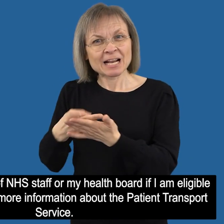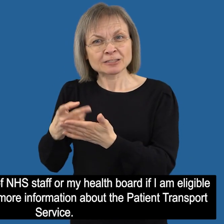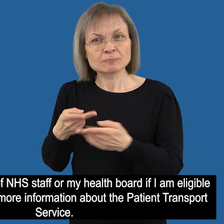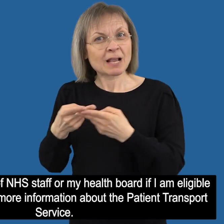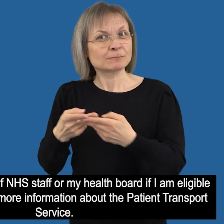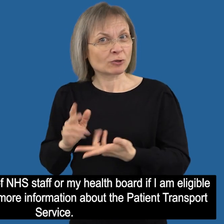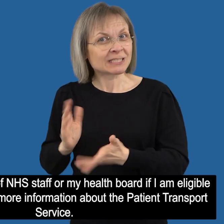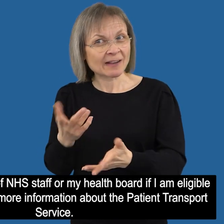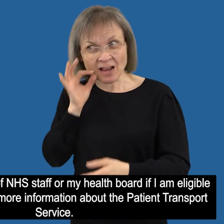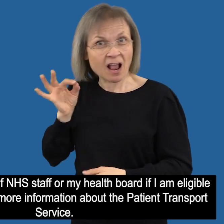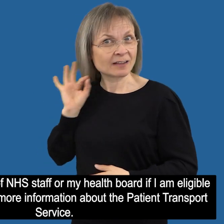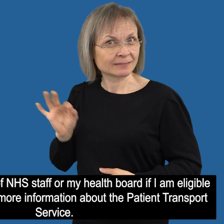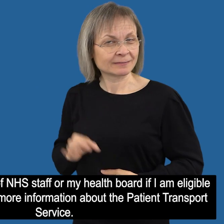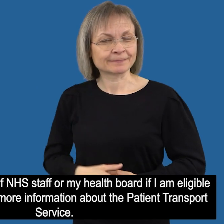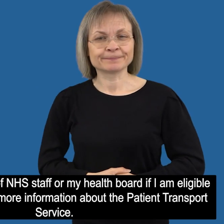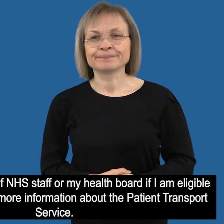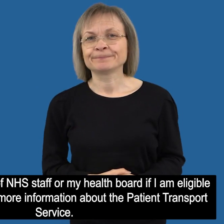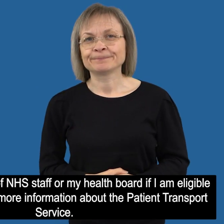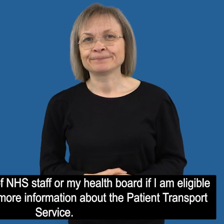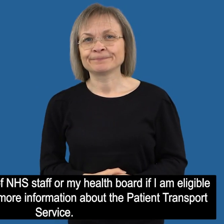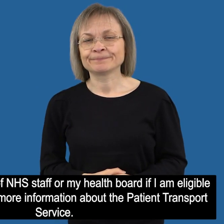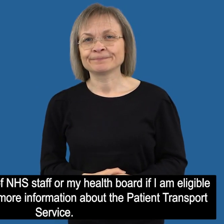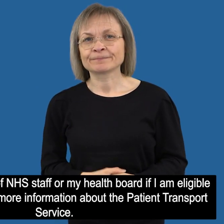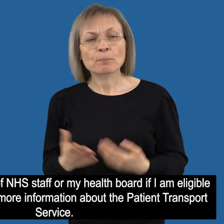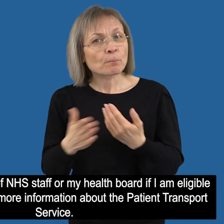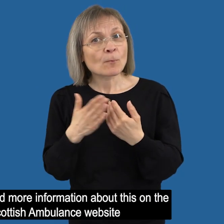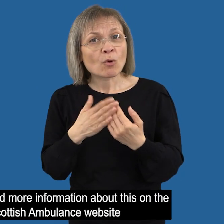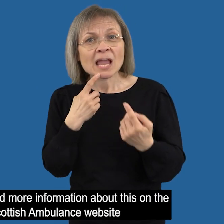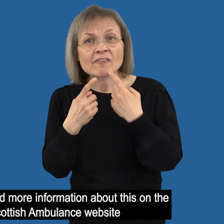can also find more information about this on the Scottish Ambulance website,